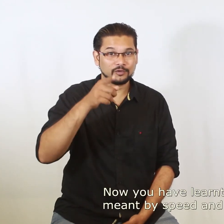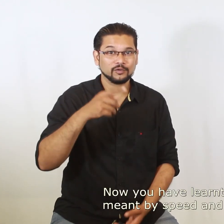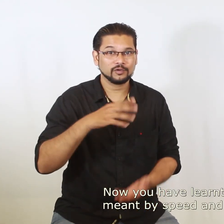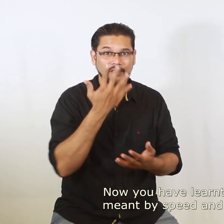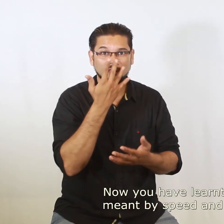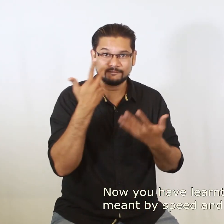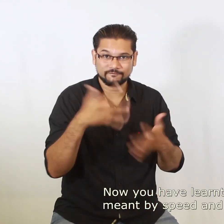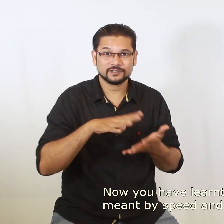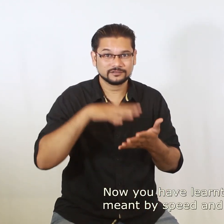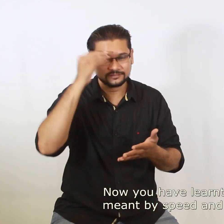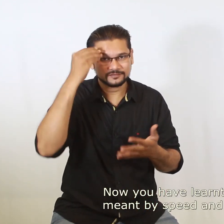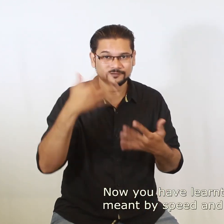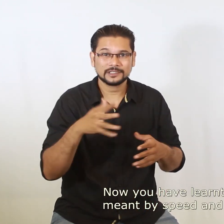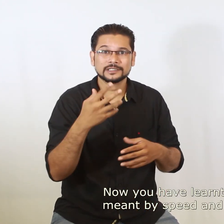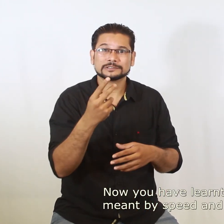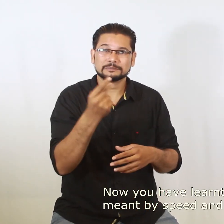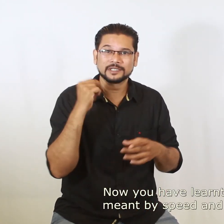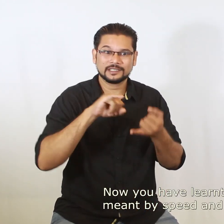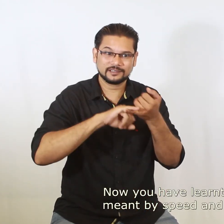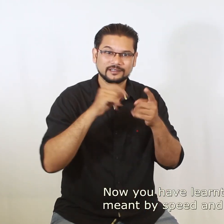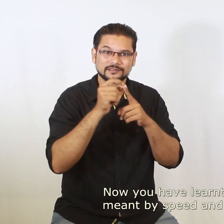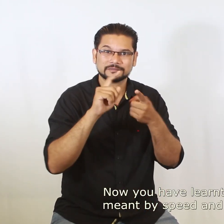Now you have learnt what is meant by speed and motion.